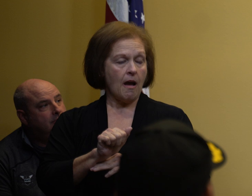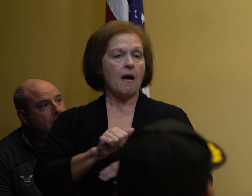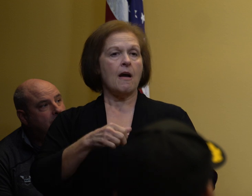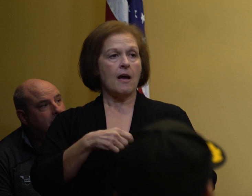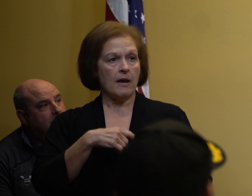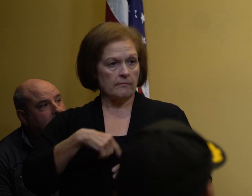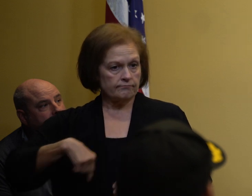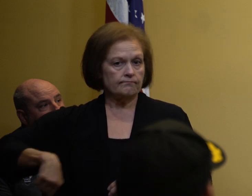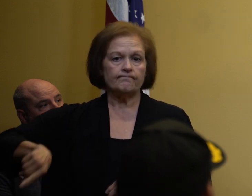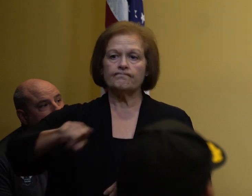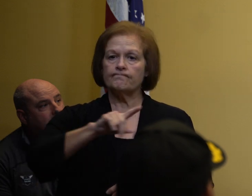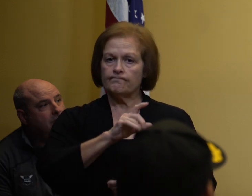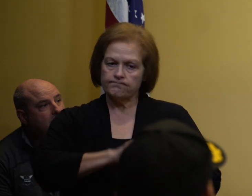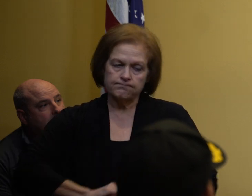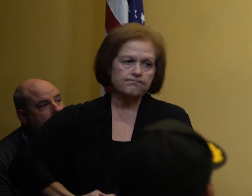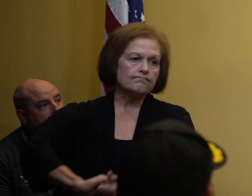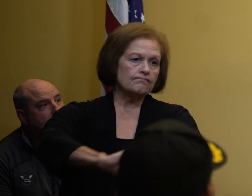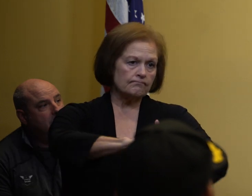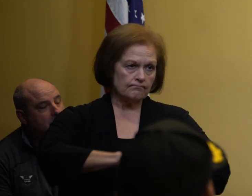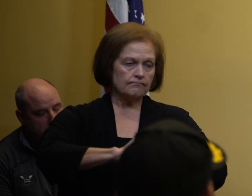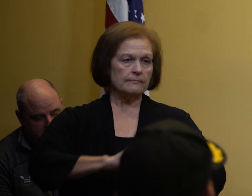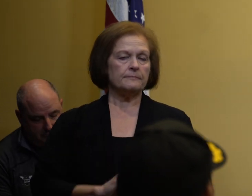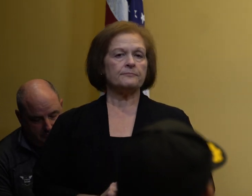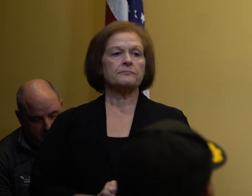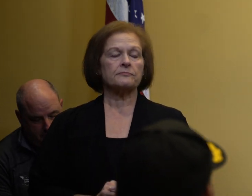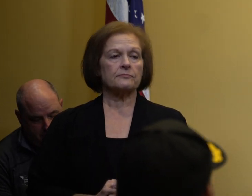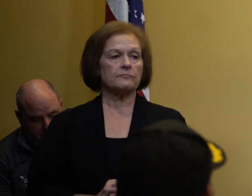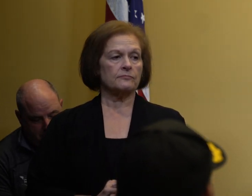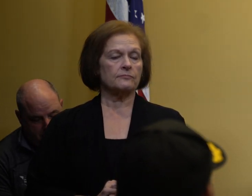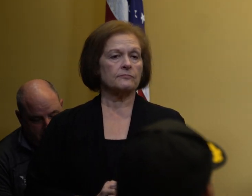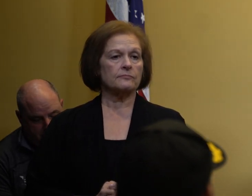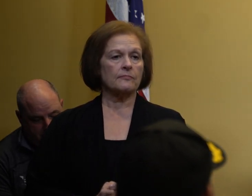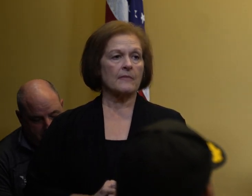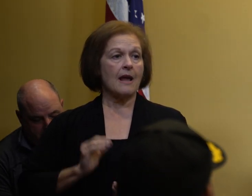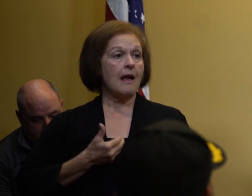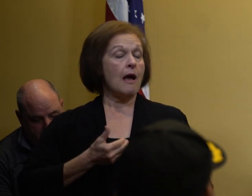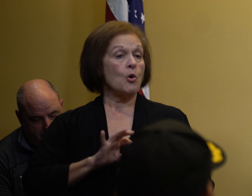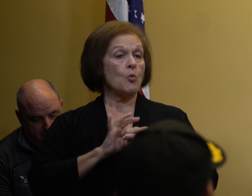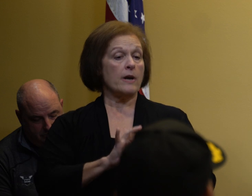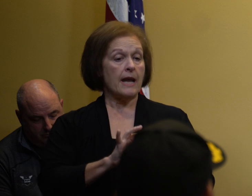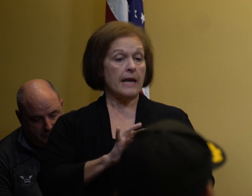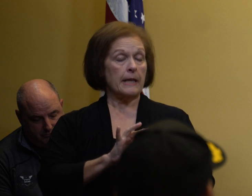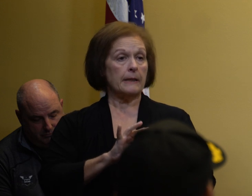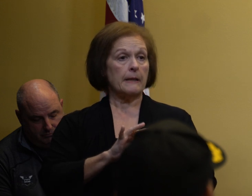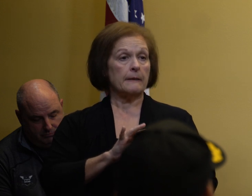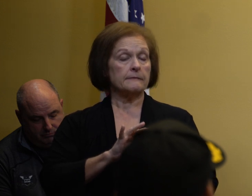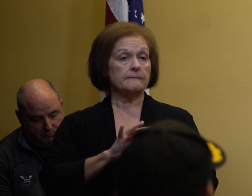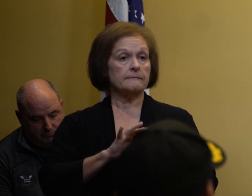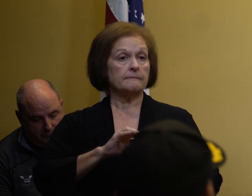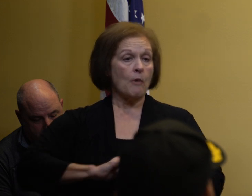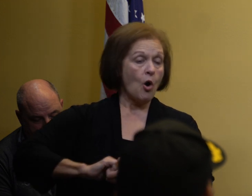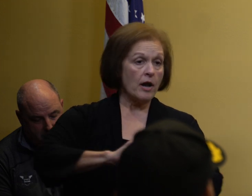holistic approach and a unified command. Also, our coordinating partners with the tourism and